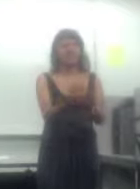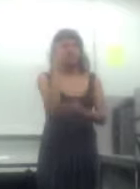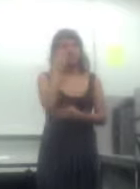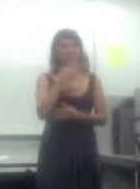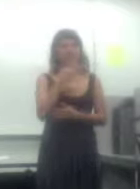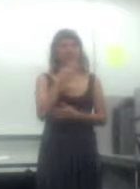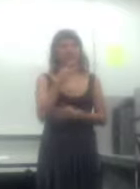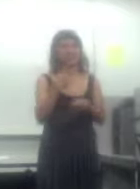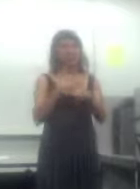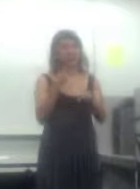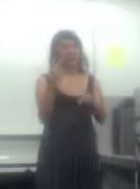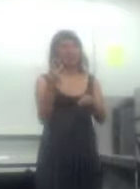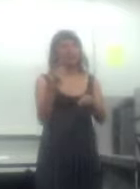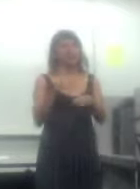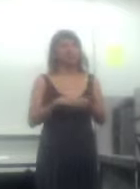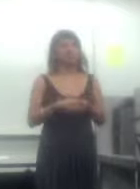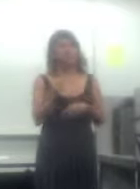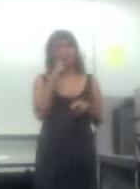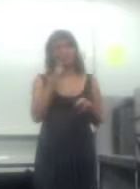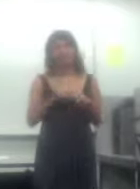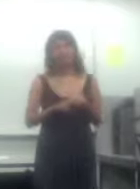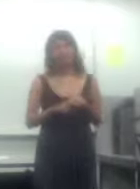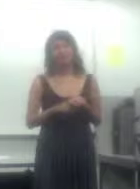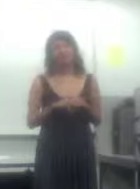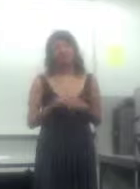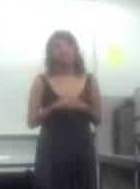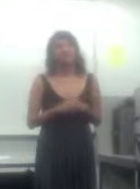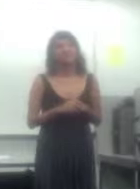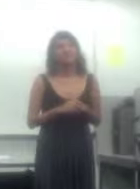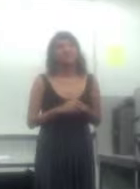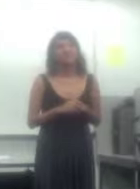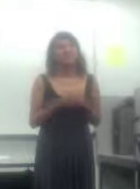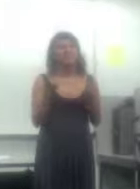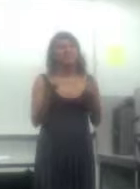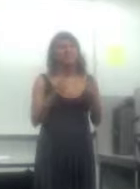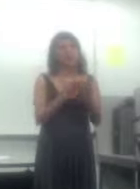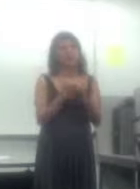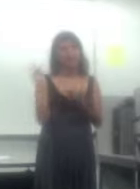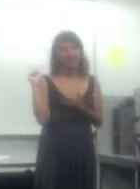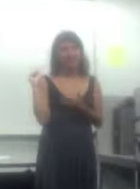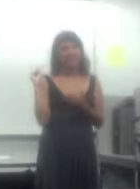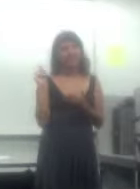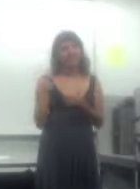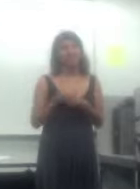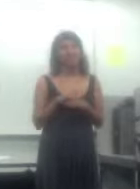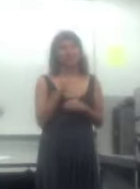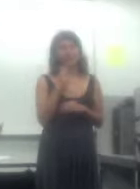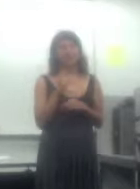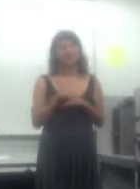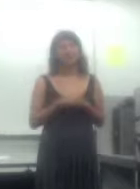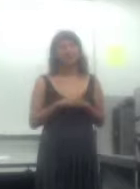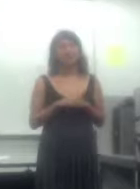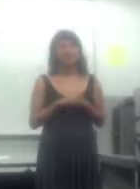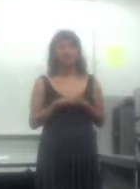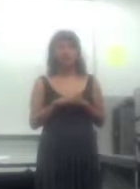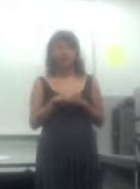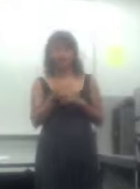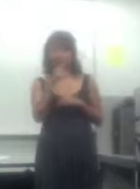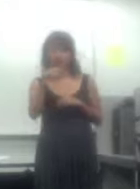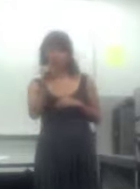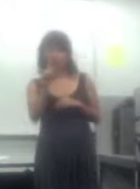twice last week. It was so cute. Now, whoever went to Coda Bash, remember how cute those little kids